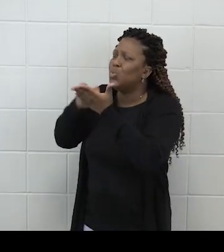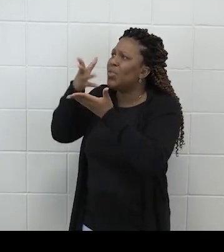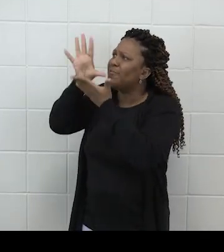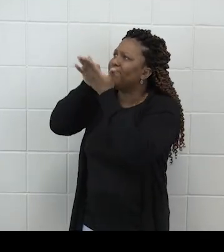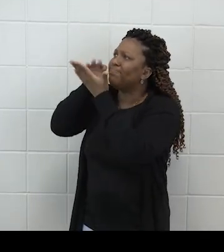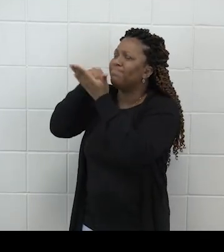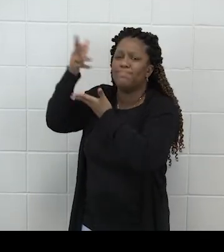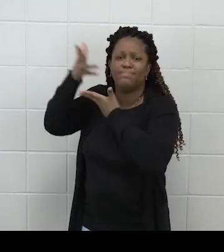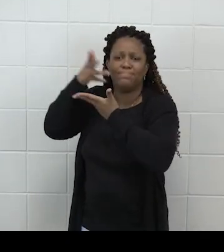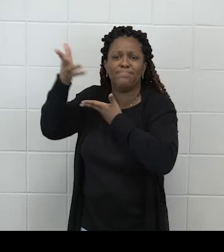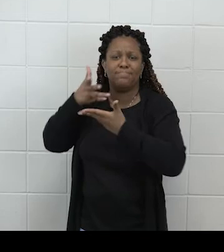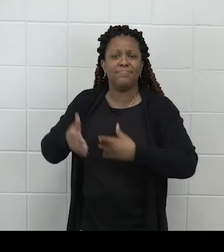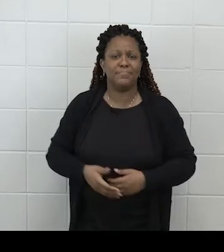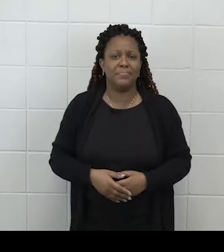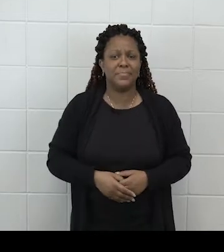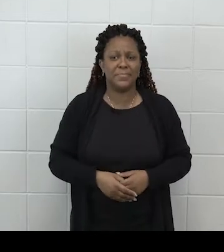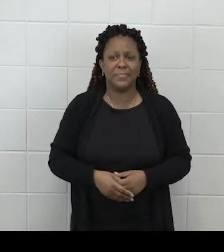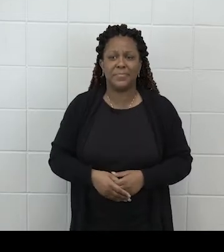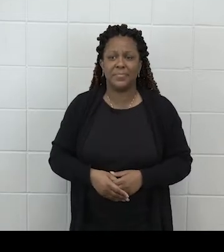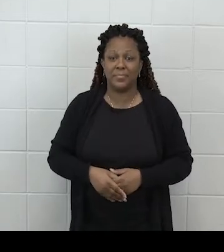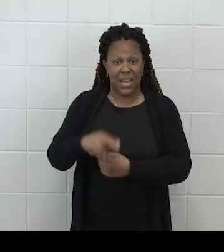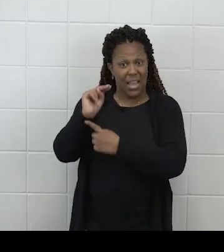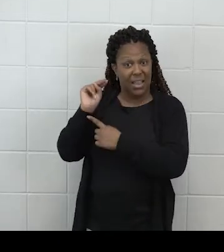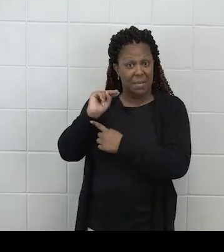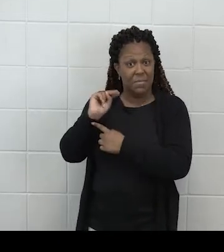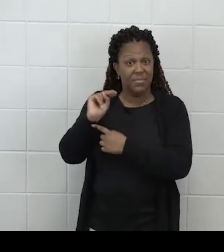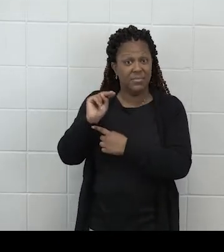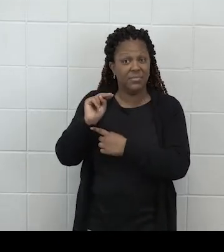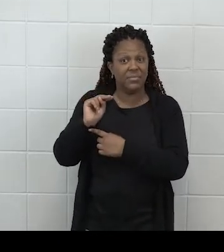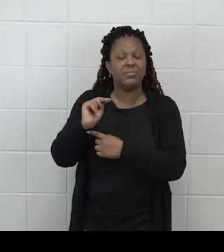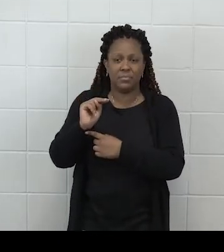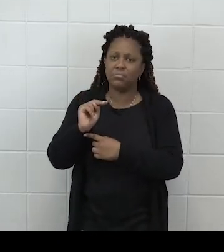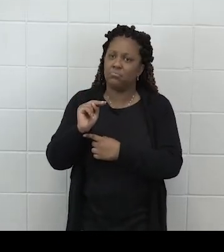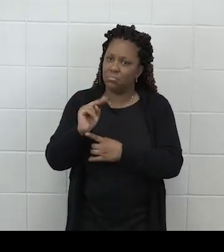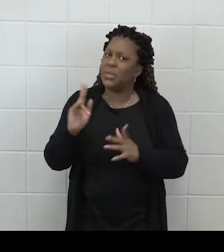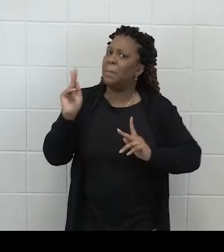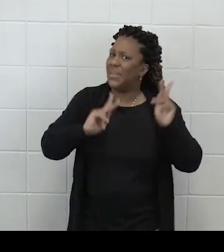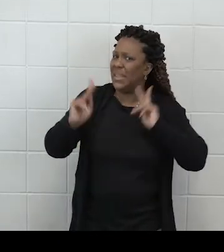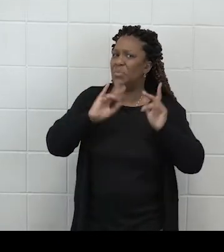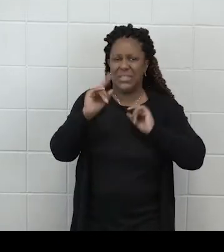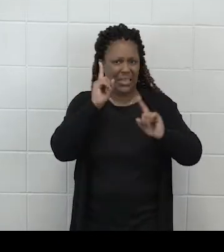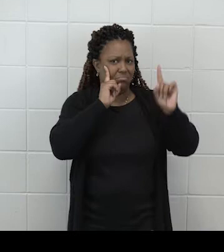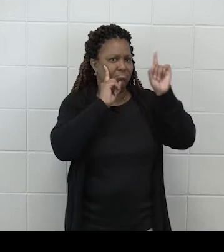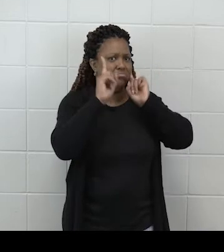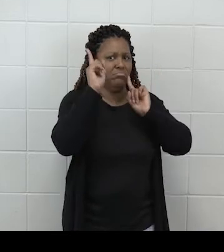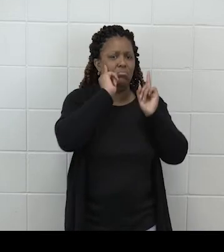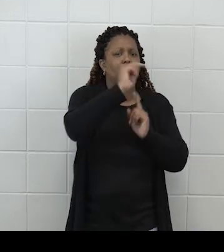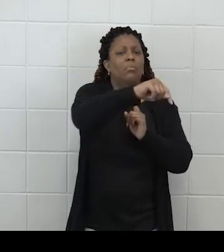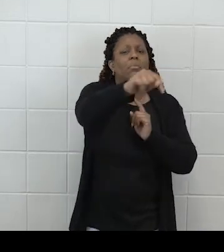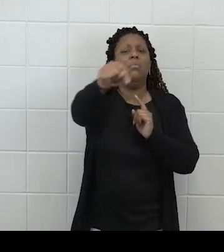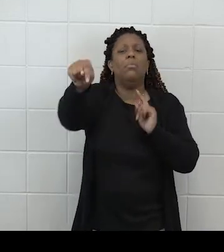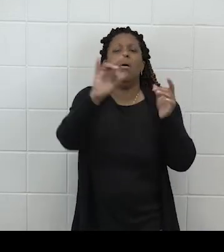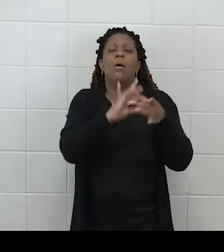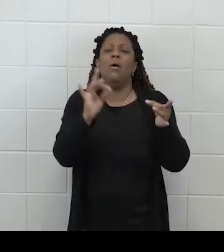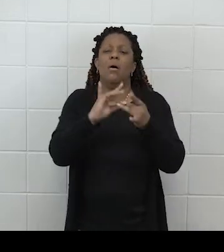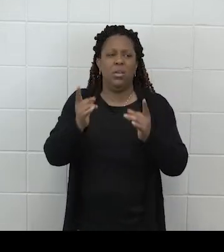his mind that he had heard enough about Jesus and he wanted to meet him. But one thing stood